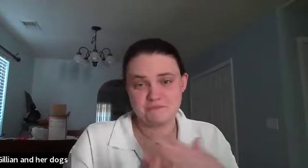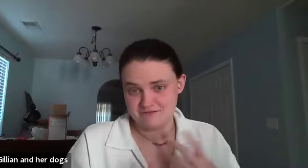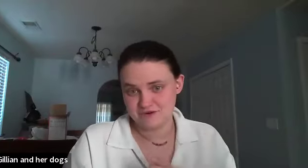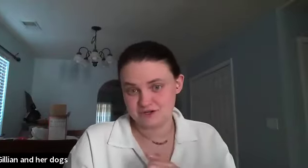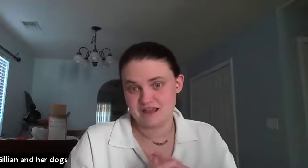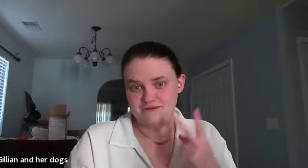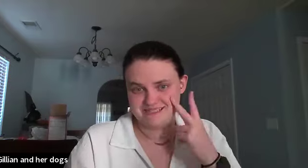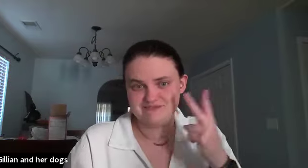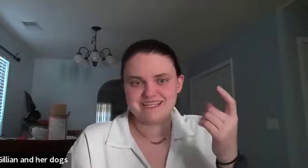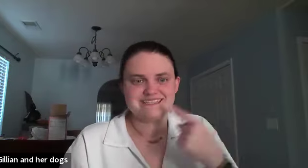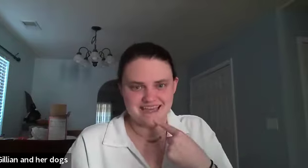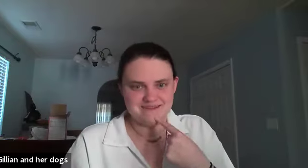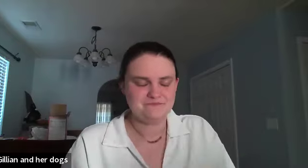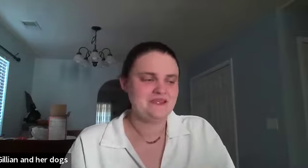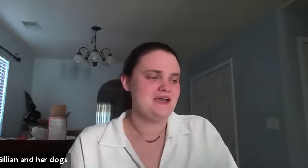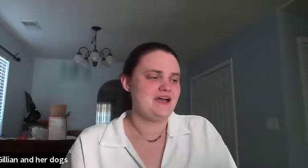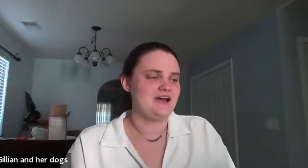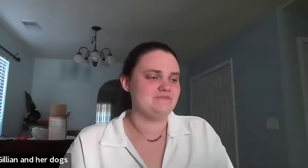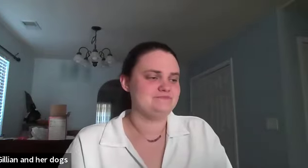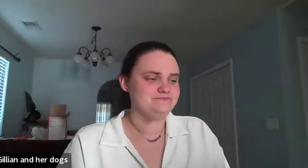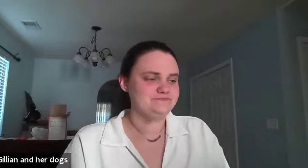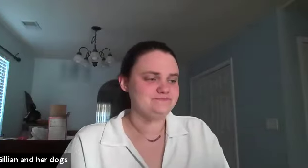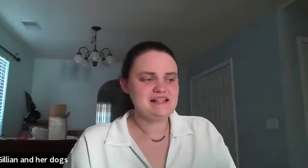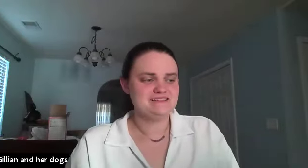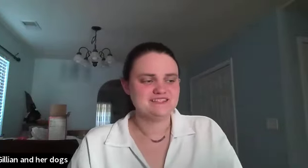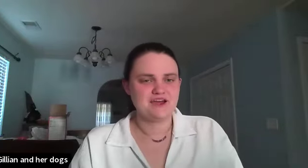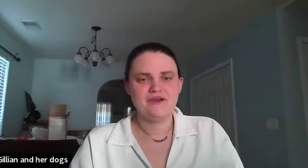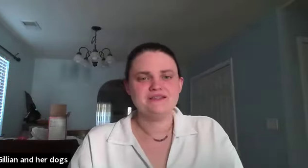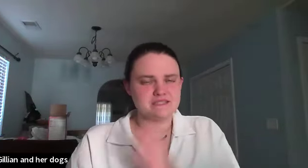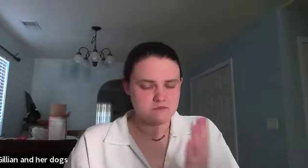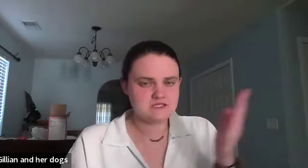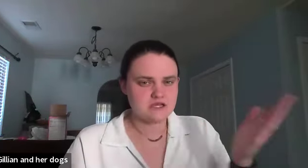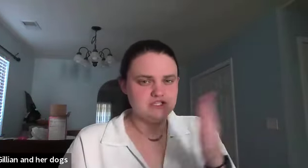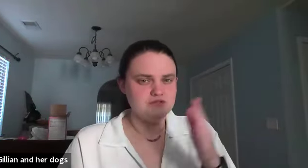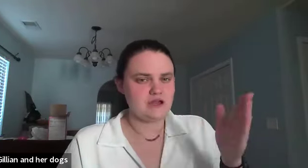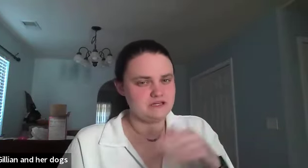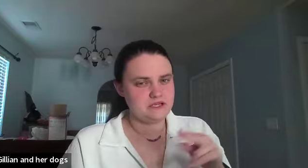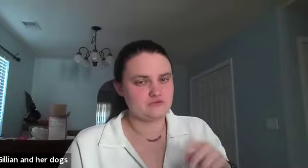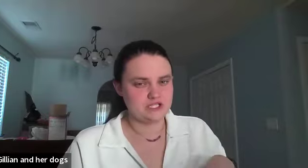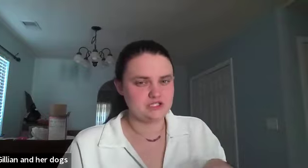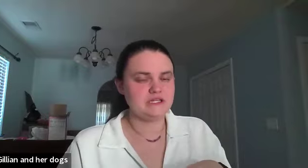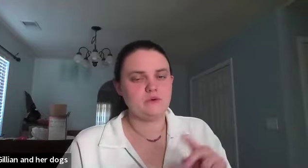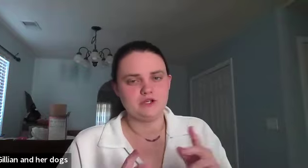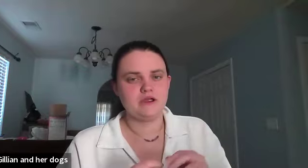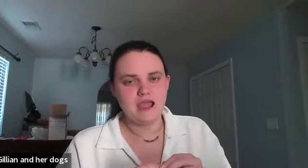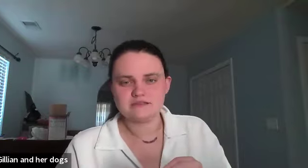show them mine first. I want to see what they say. Um, so some signs do kind of depend regionally where you're